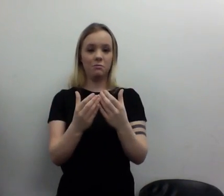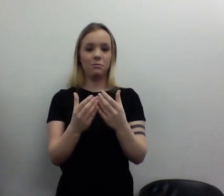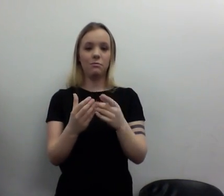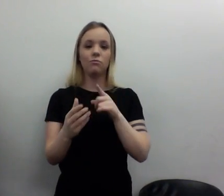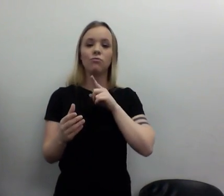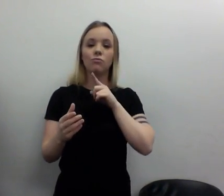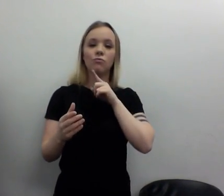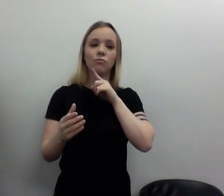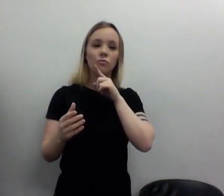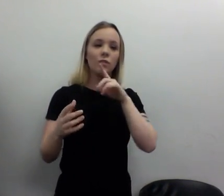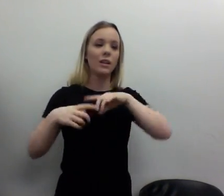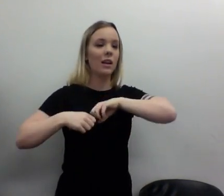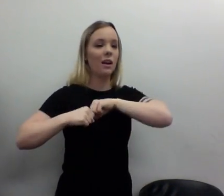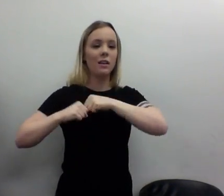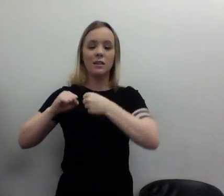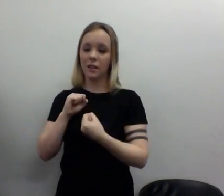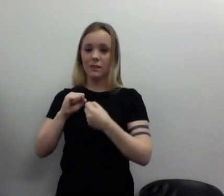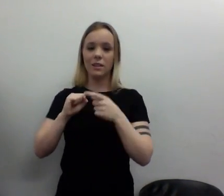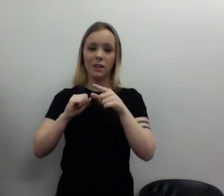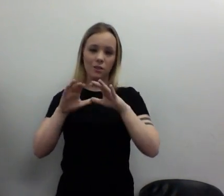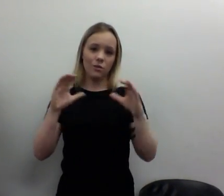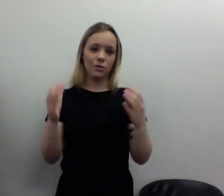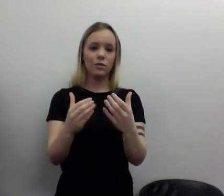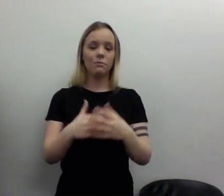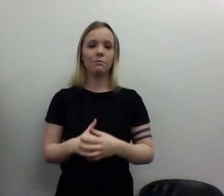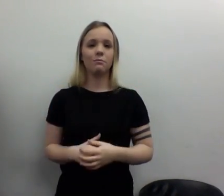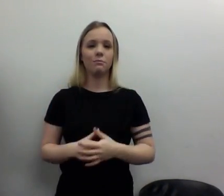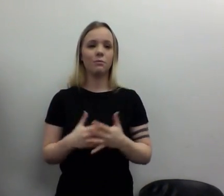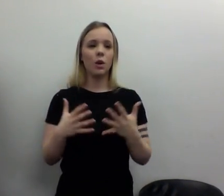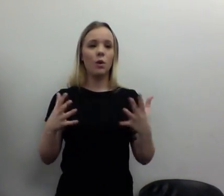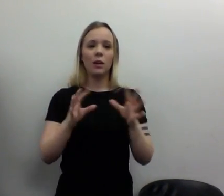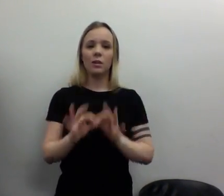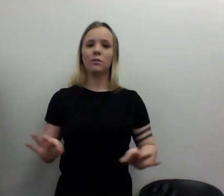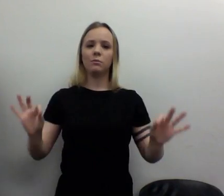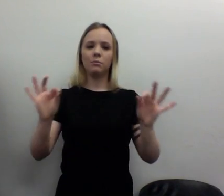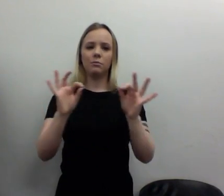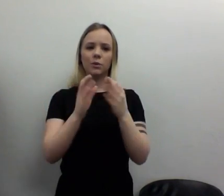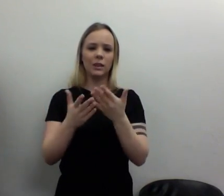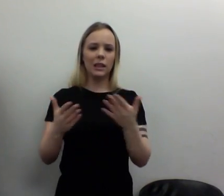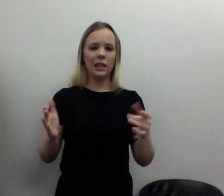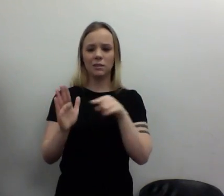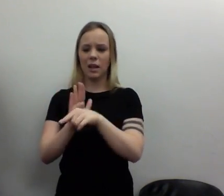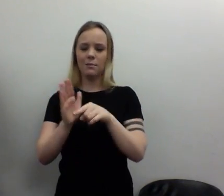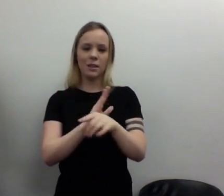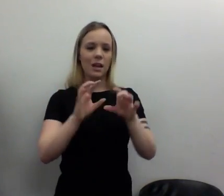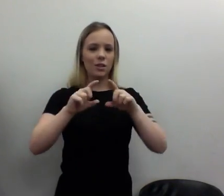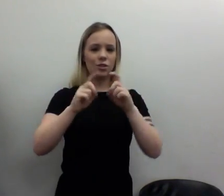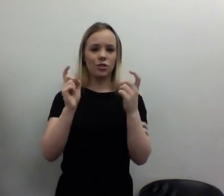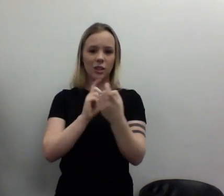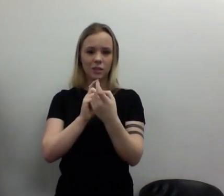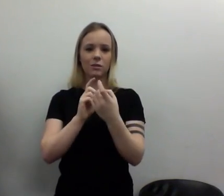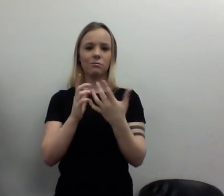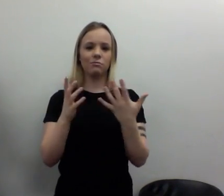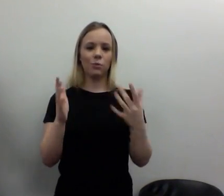groups. So what are the key factors in this homicide change? What brought it about, or what can we hopefully use to explain